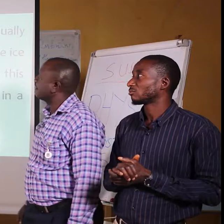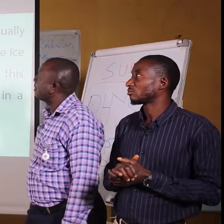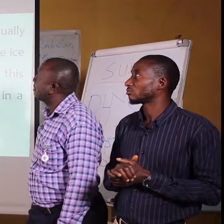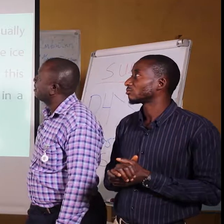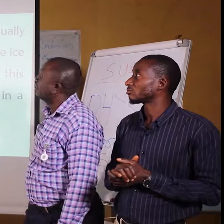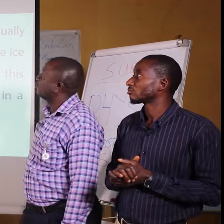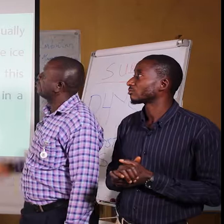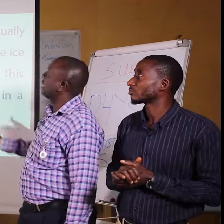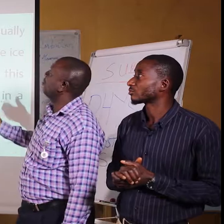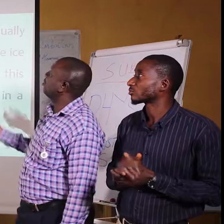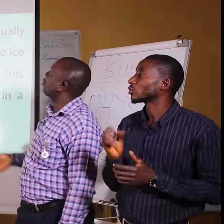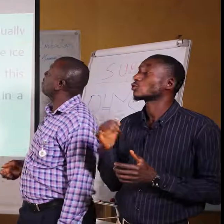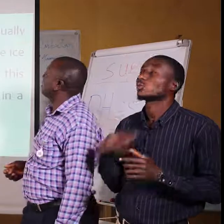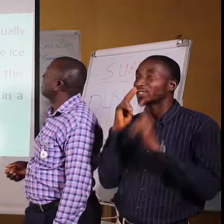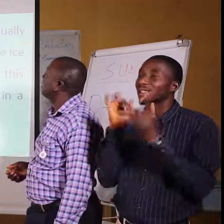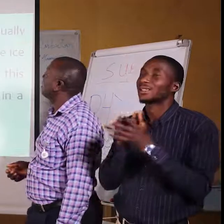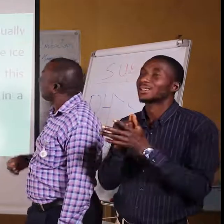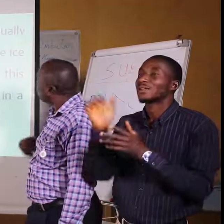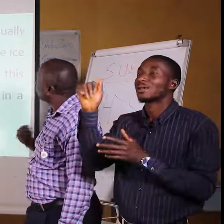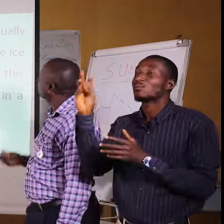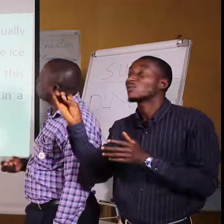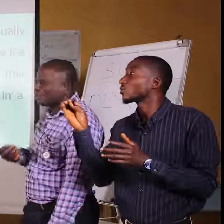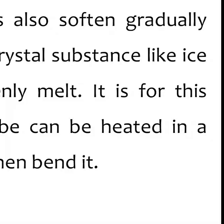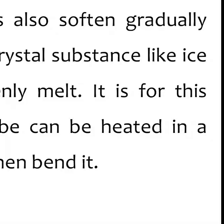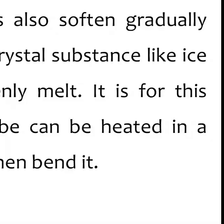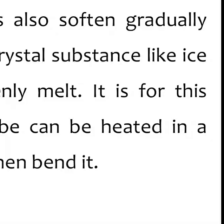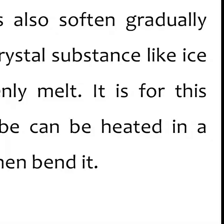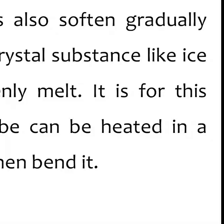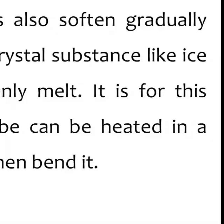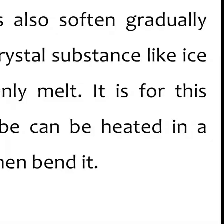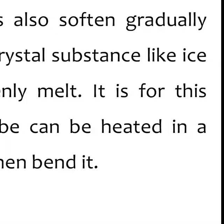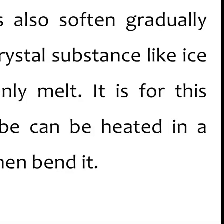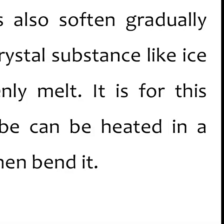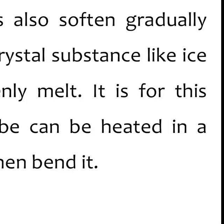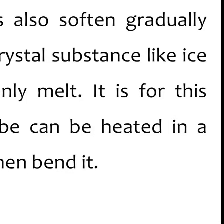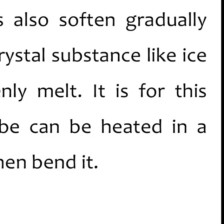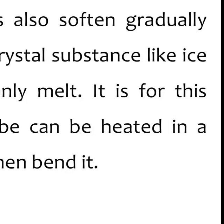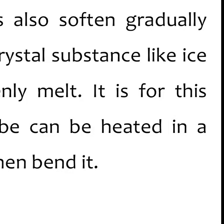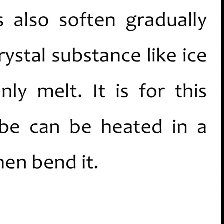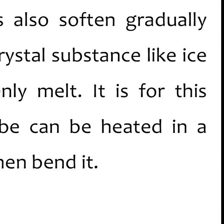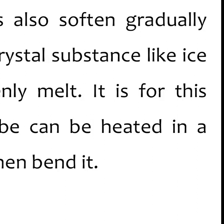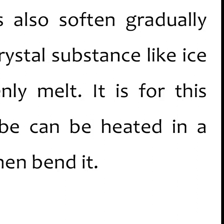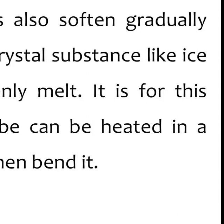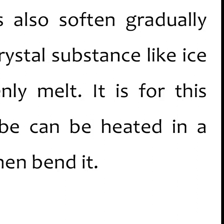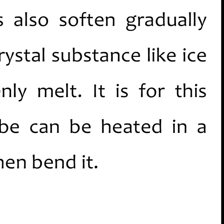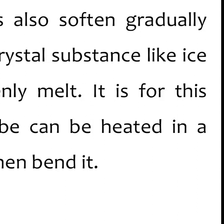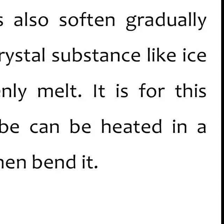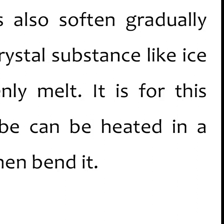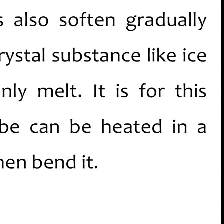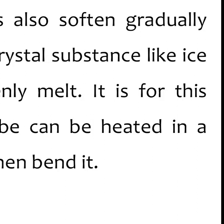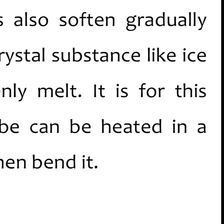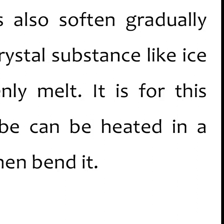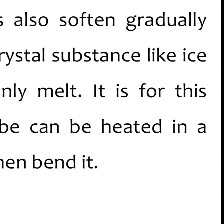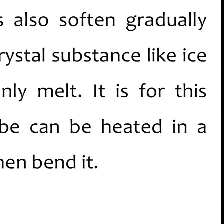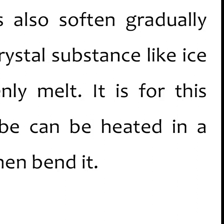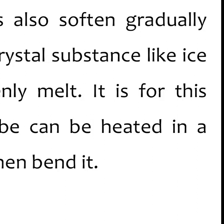Next. So we say amorphous substances, they also soften, they become soft gradually when they are